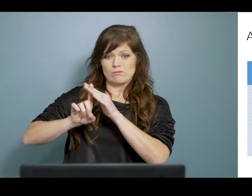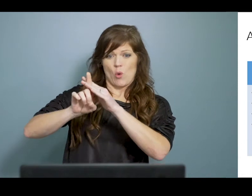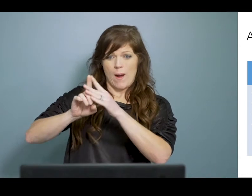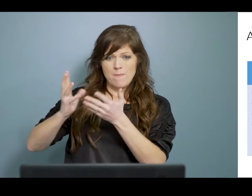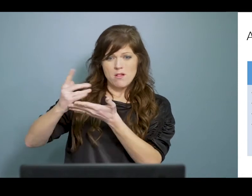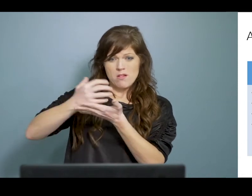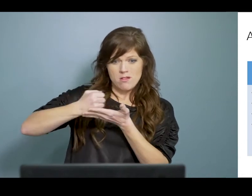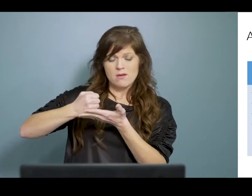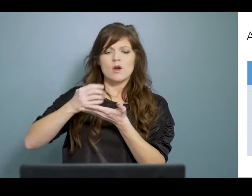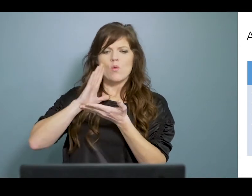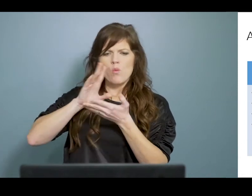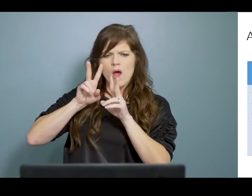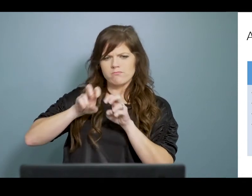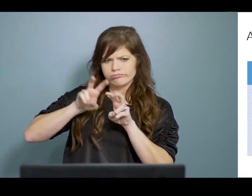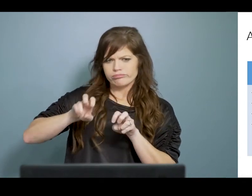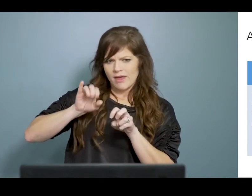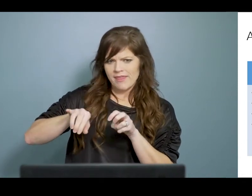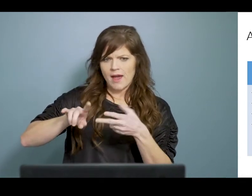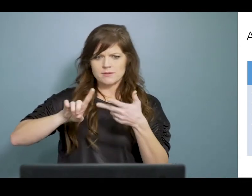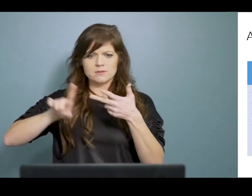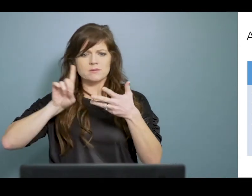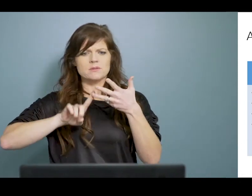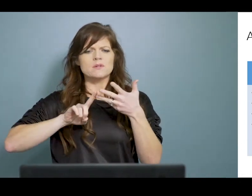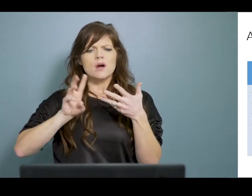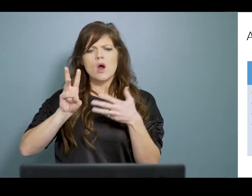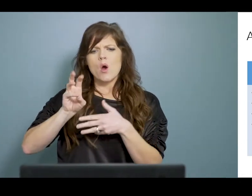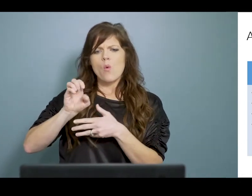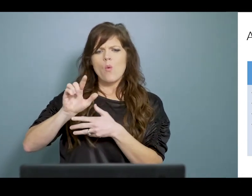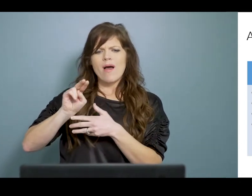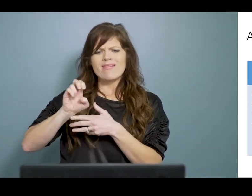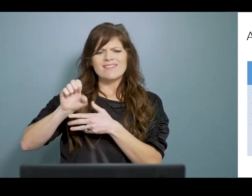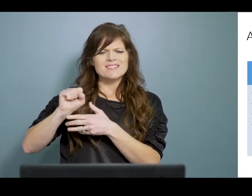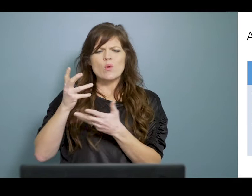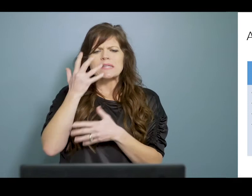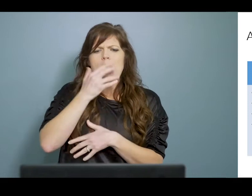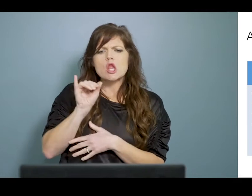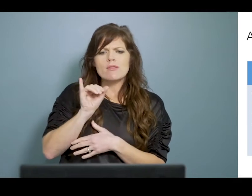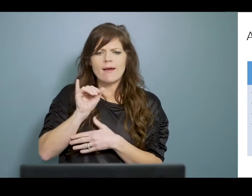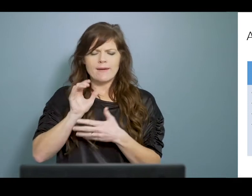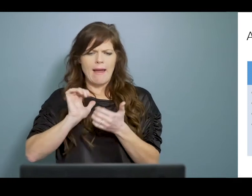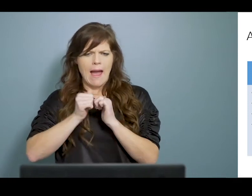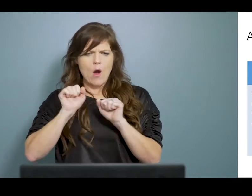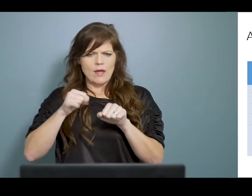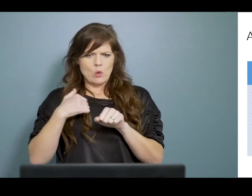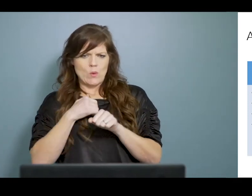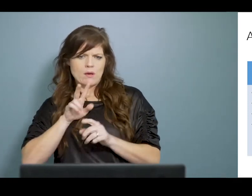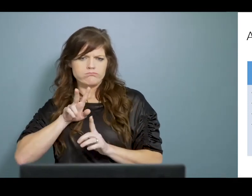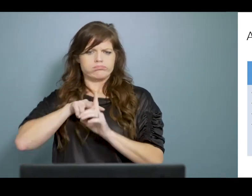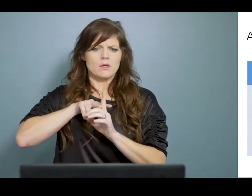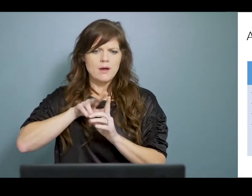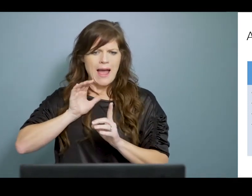time looking at what wellness looks like, what we can do to promote wellness in ourselves and